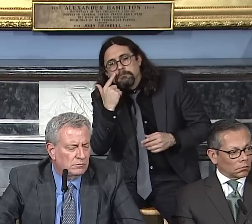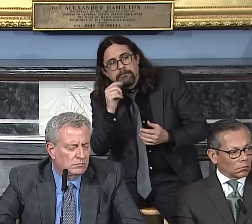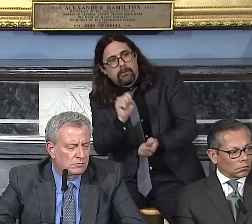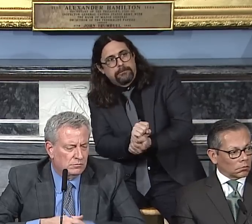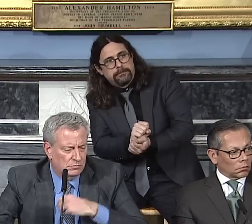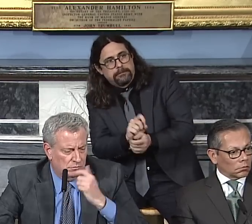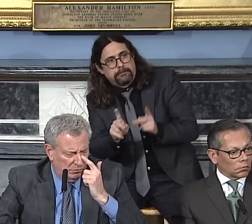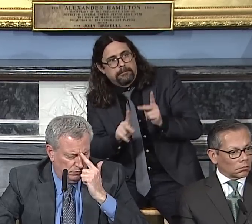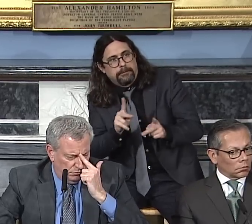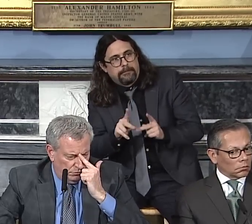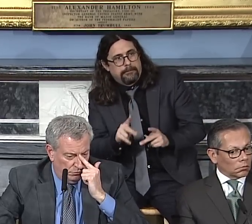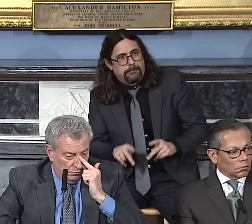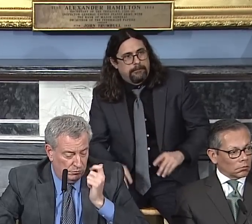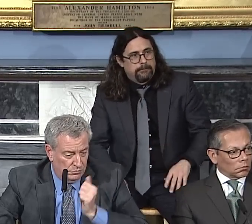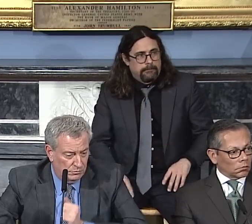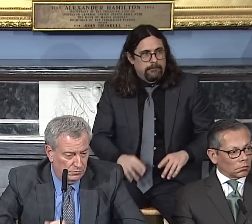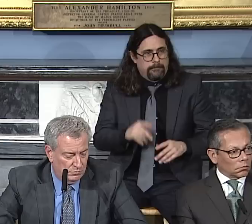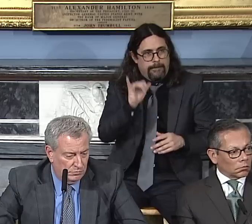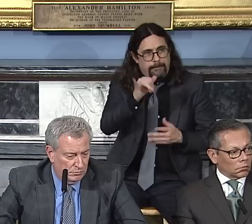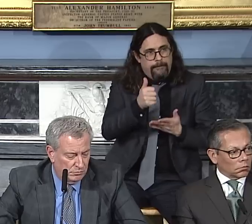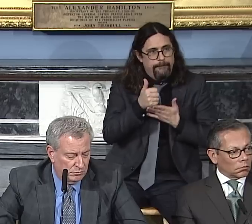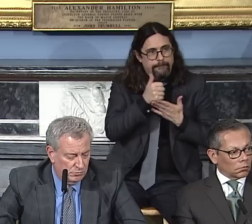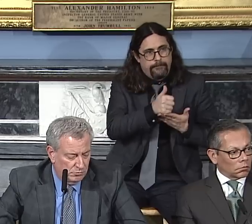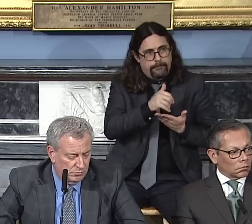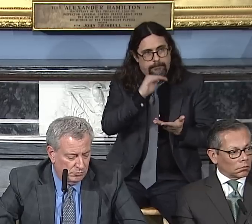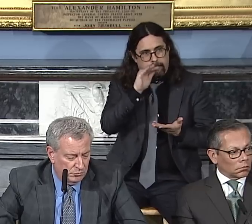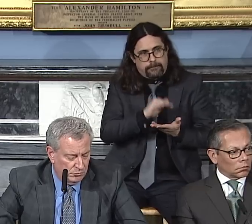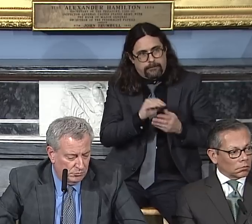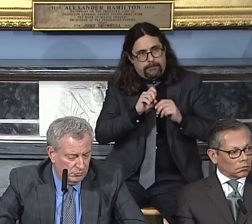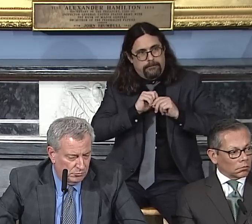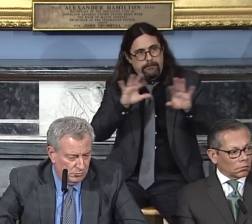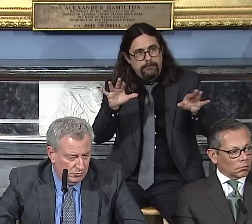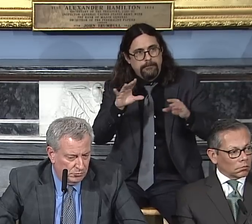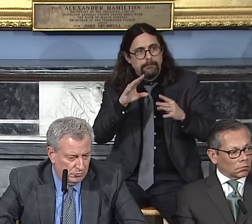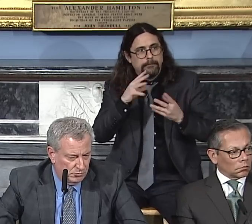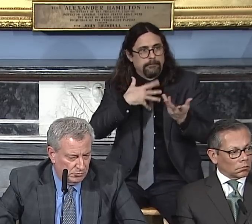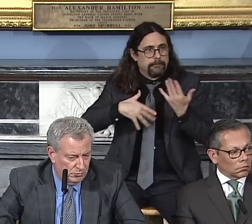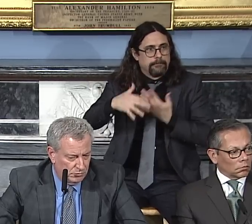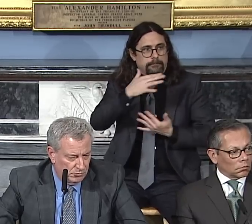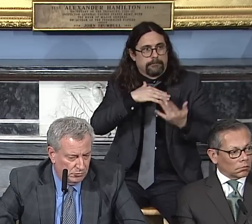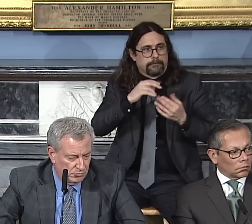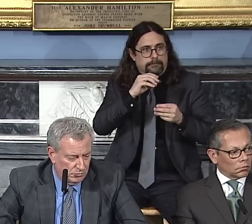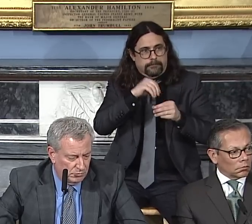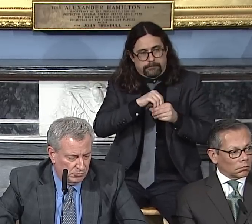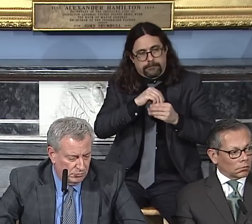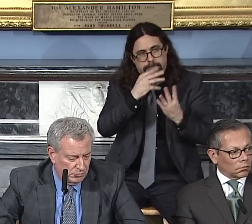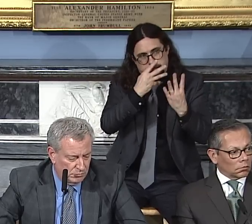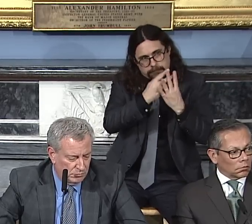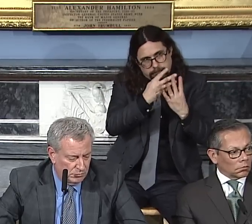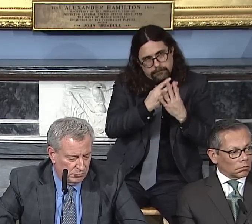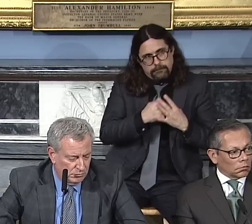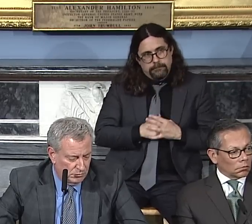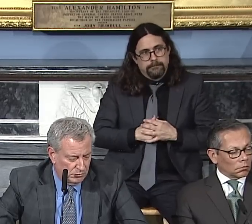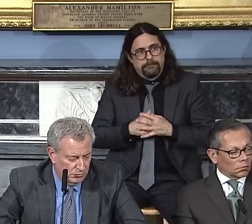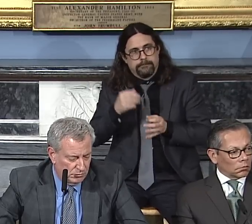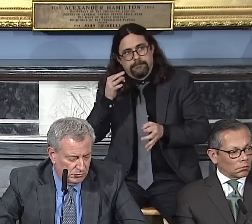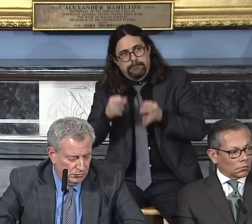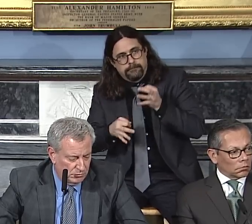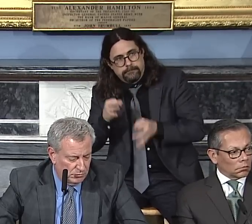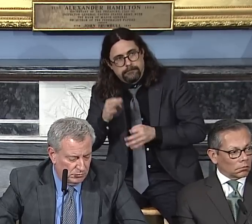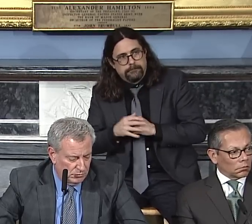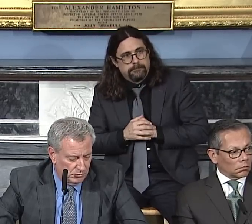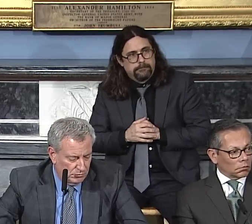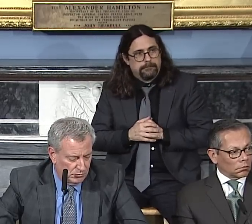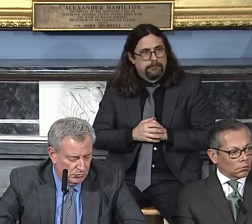in jails, courts, and precincts. Their other idea was to order the courts to consider releasing anyone in